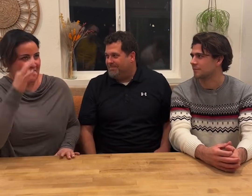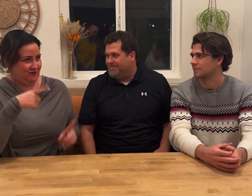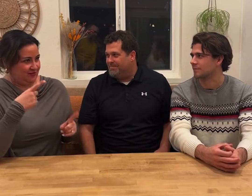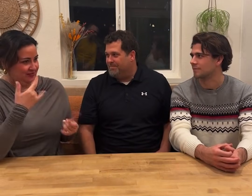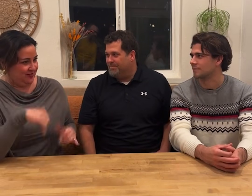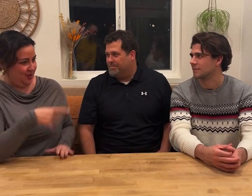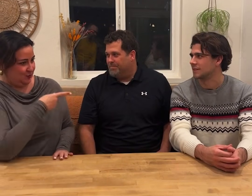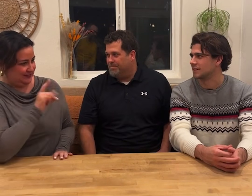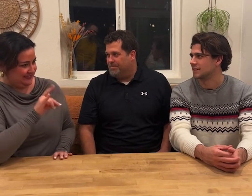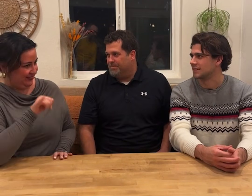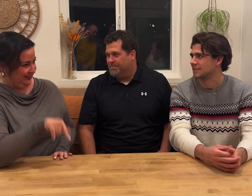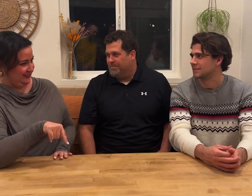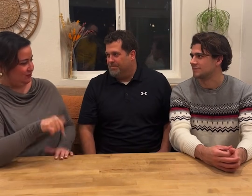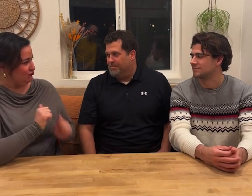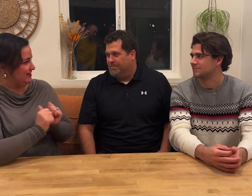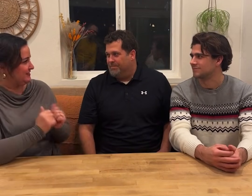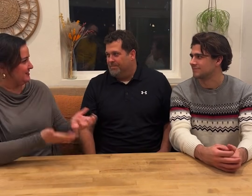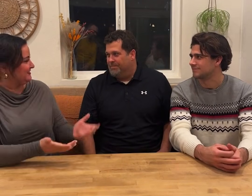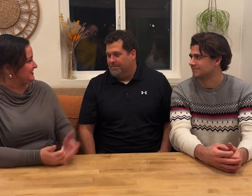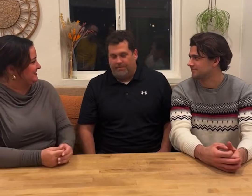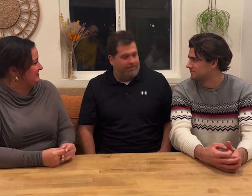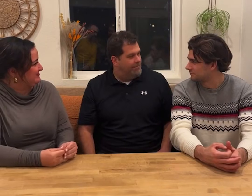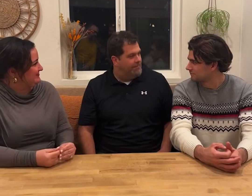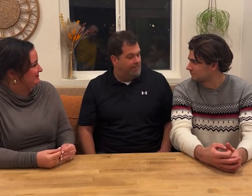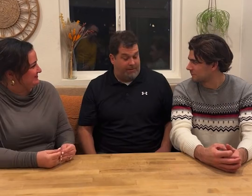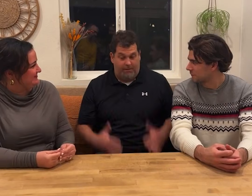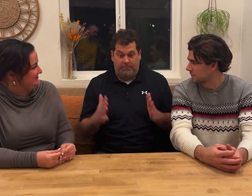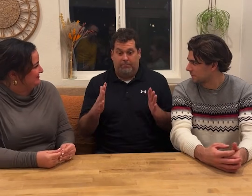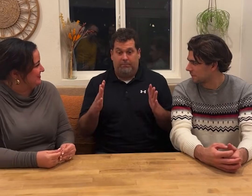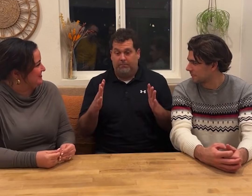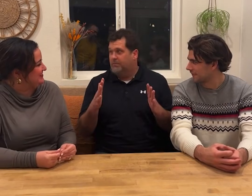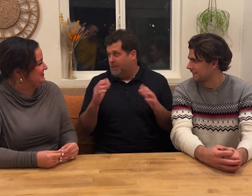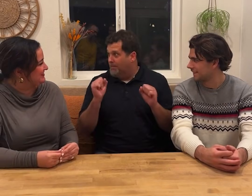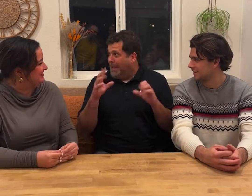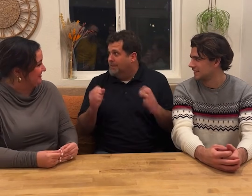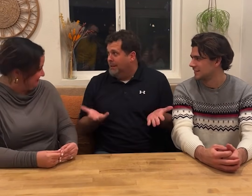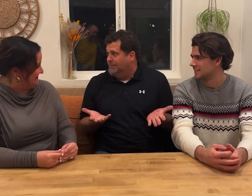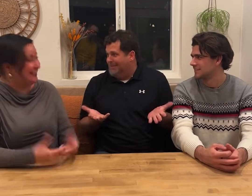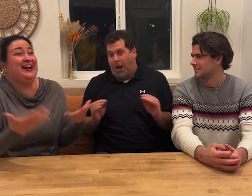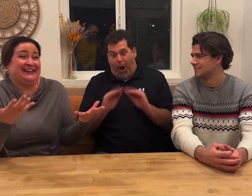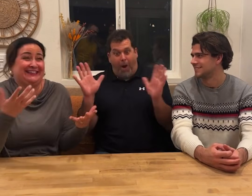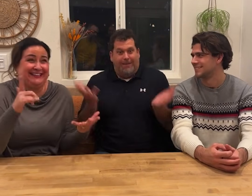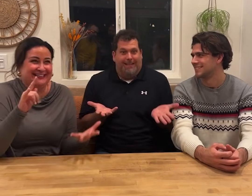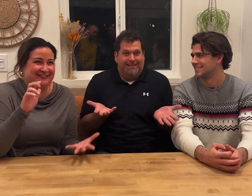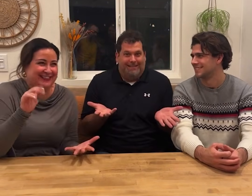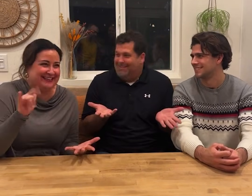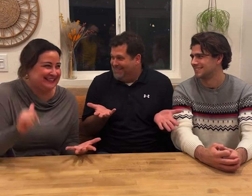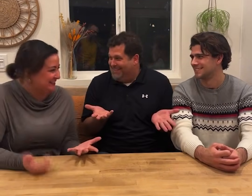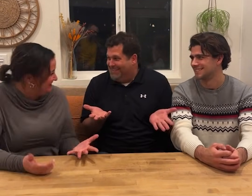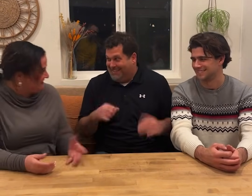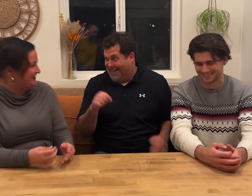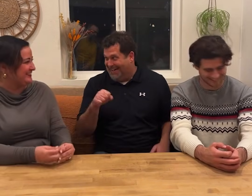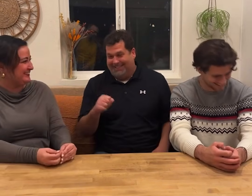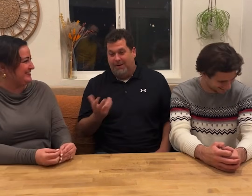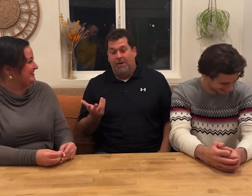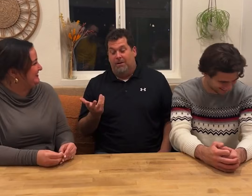So, your first thoughts, just doing the race itself. It was amazing. Literally